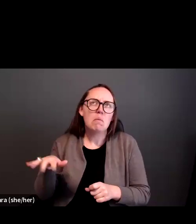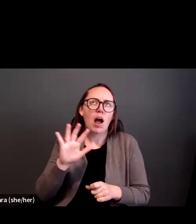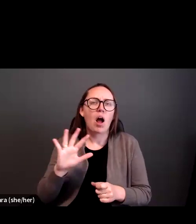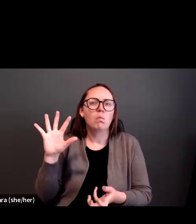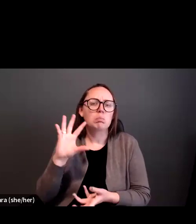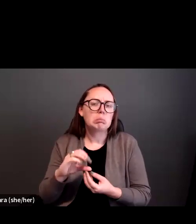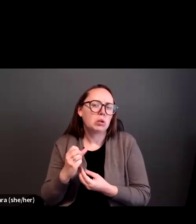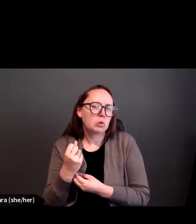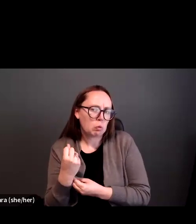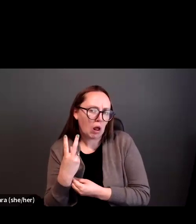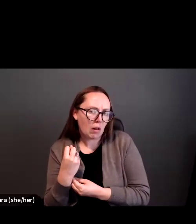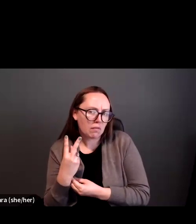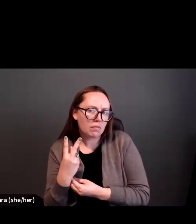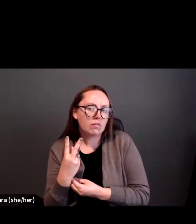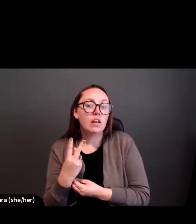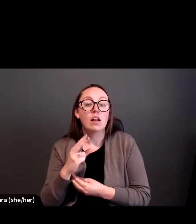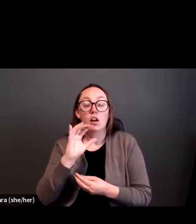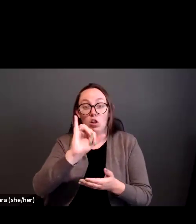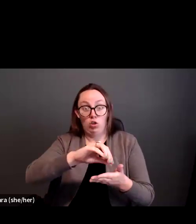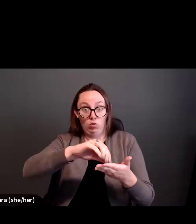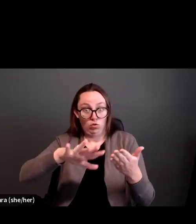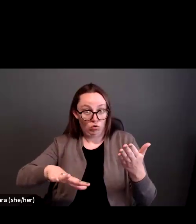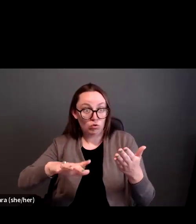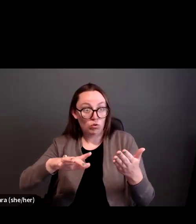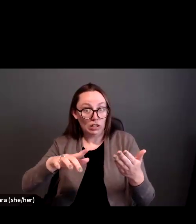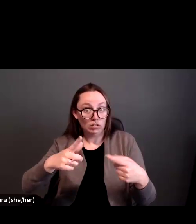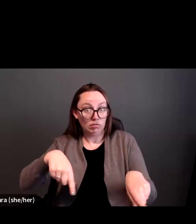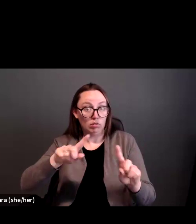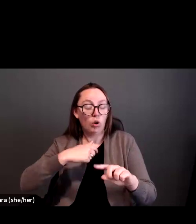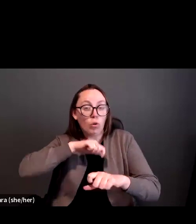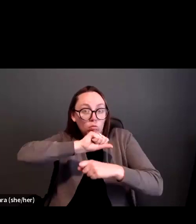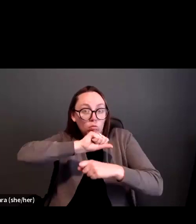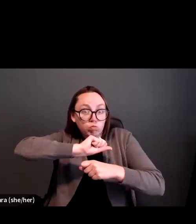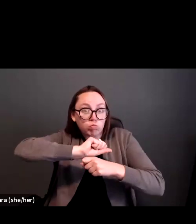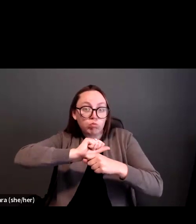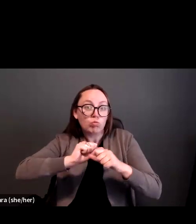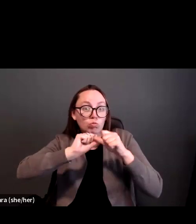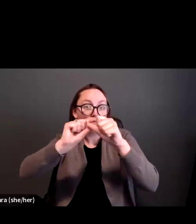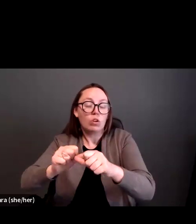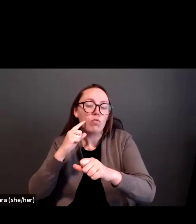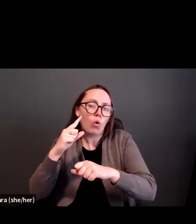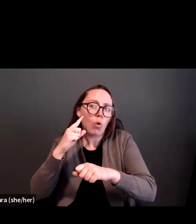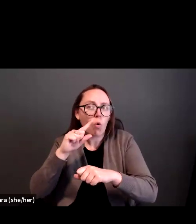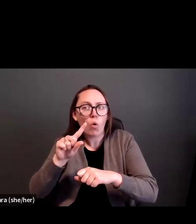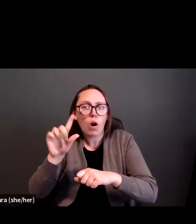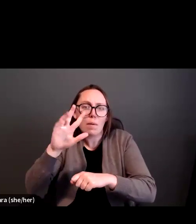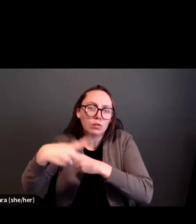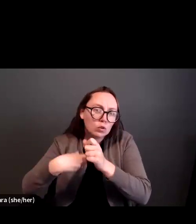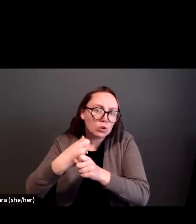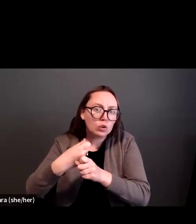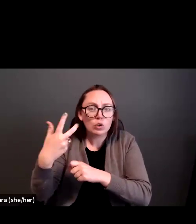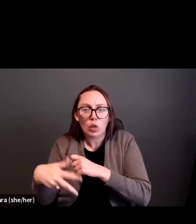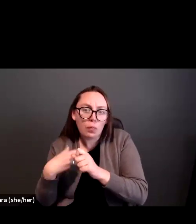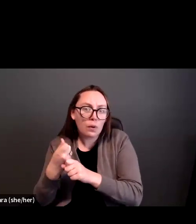and we get to work with those students for 2 to 3 years. So this is really the closest we get to potentially seeing a